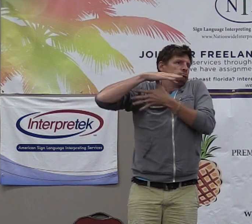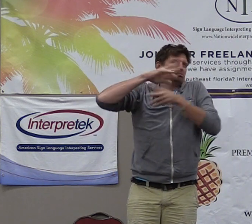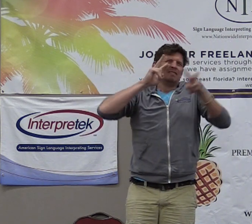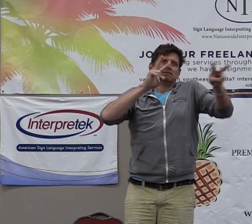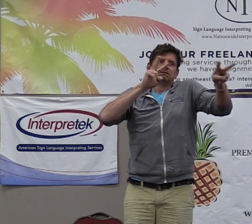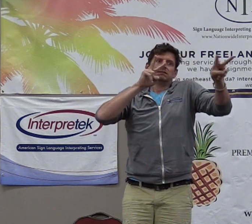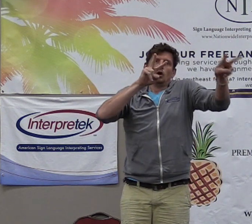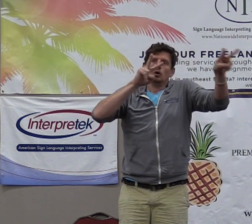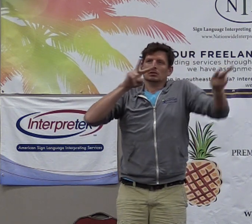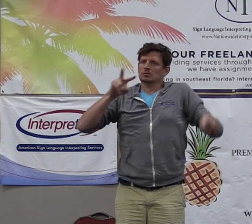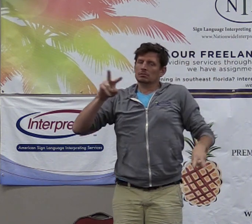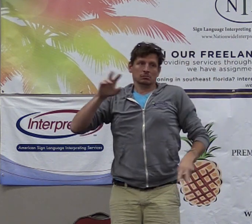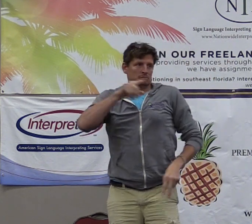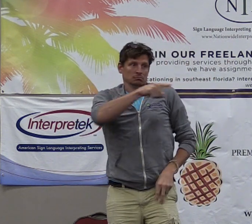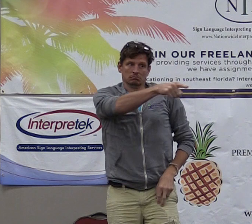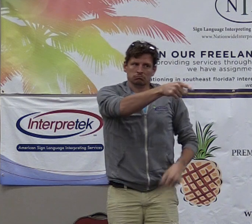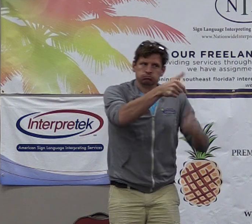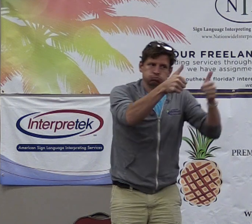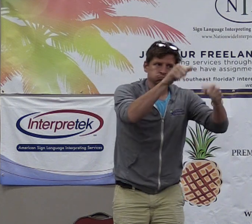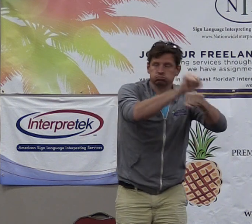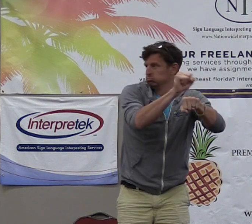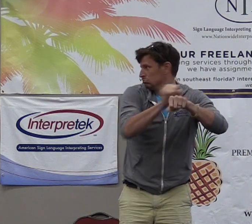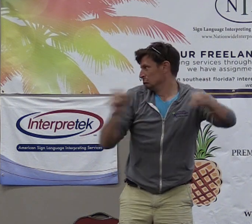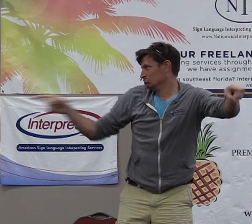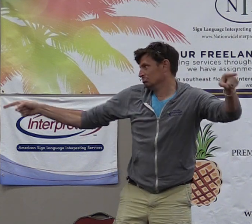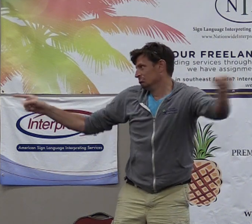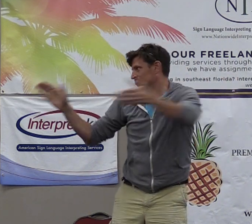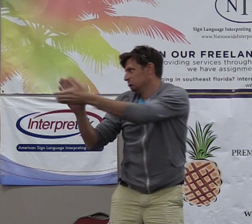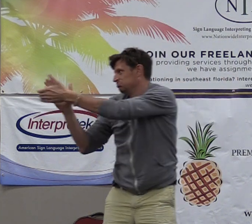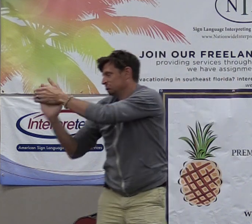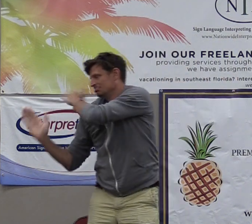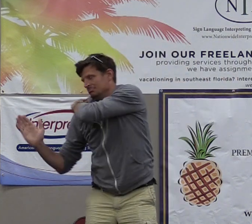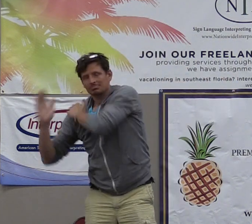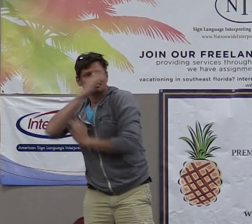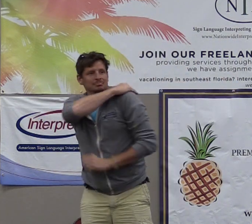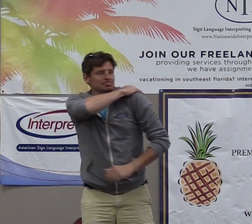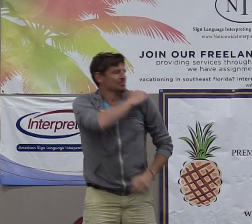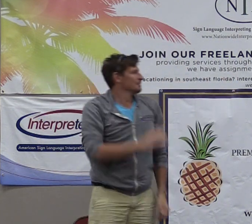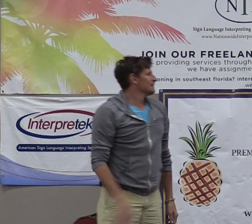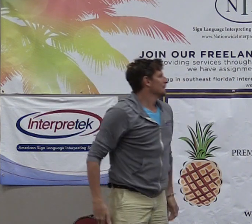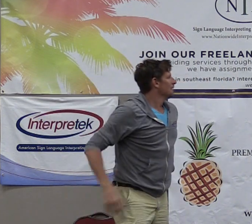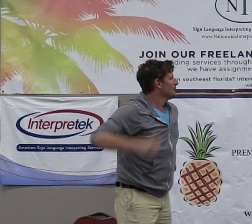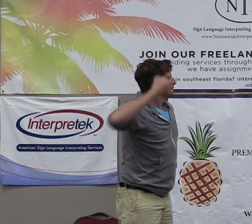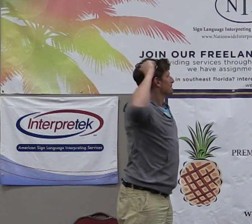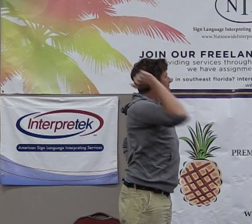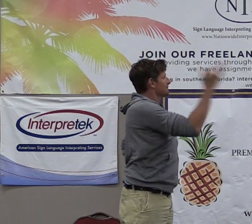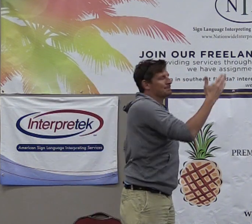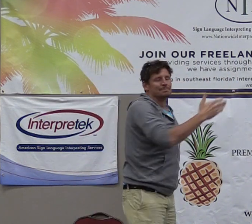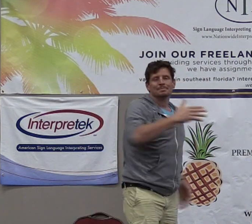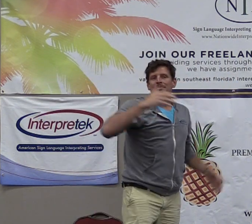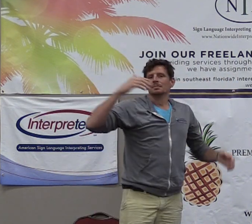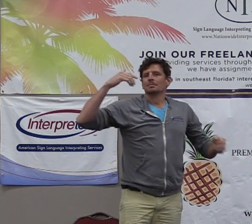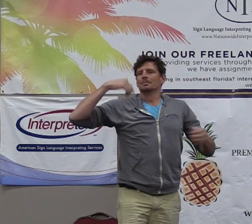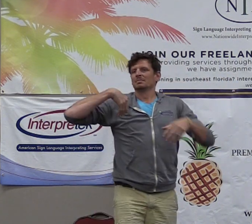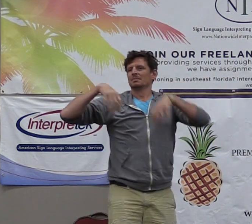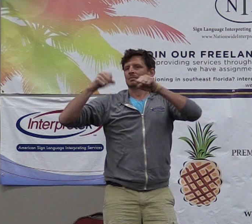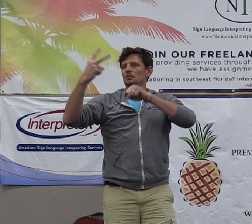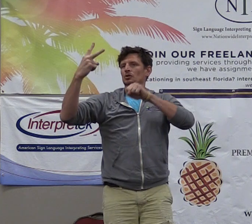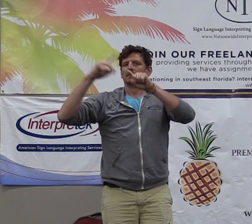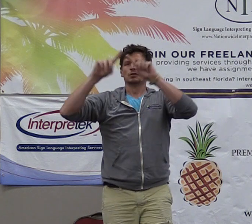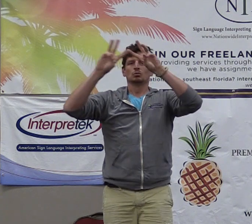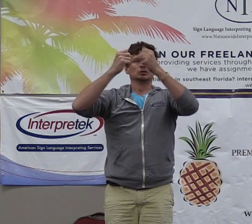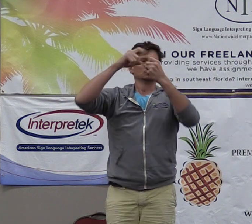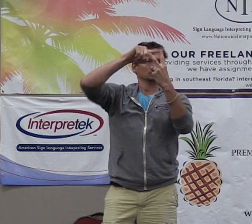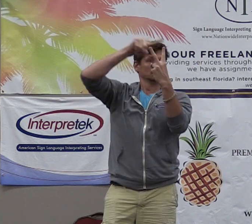I love. It is the champ. You are great. You are great. Congratulations on doing such a great job.